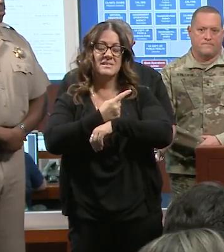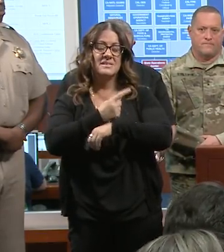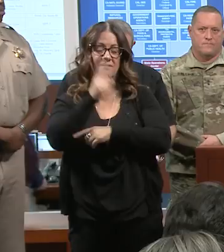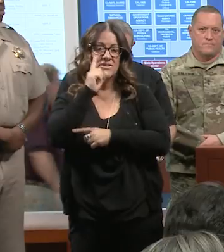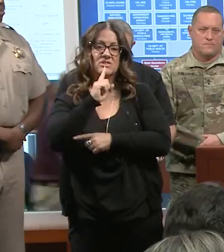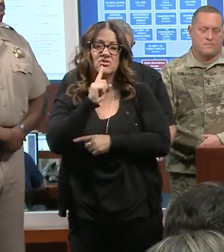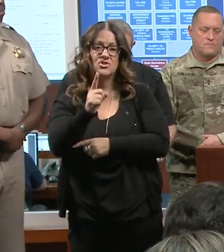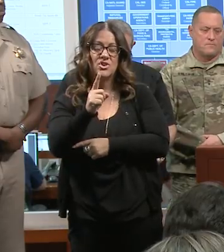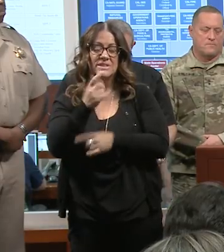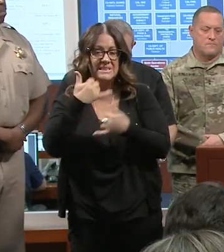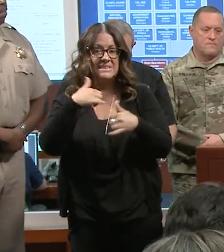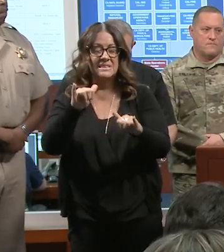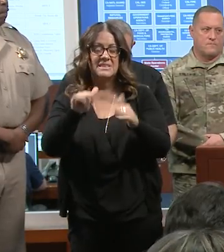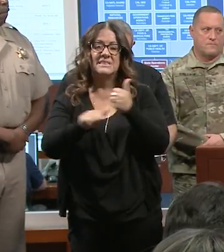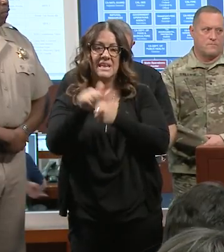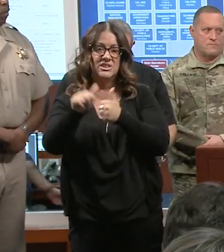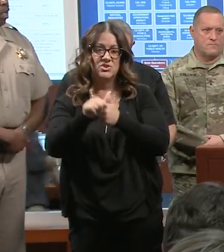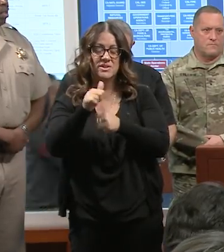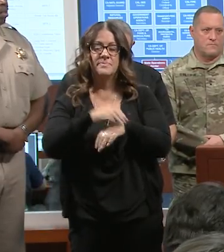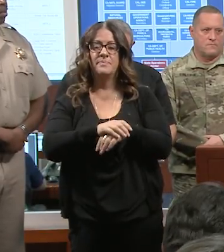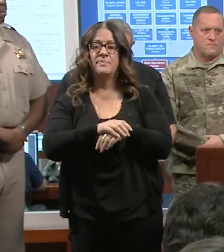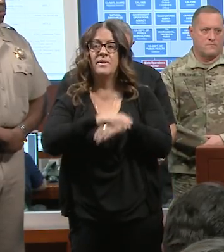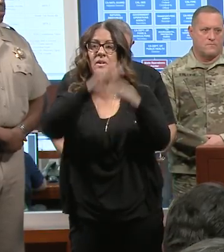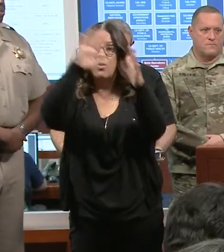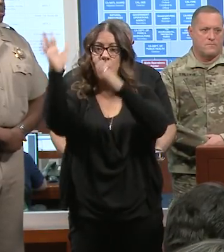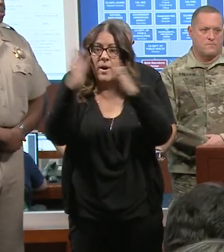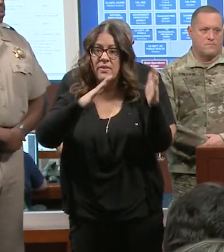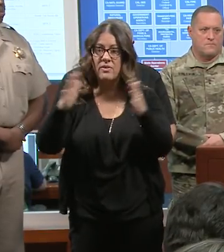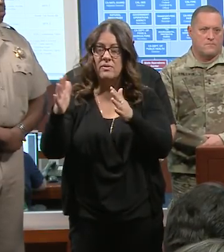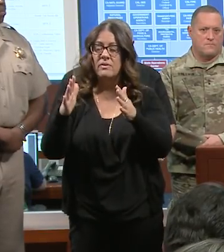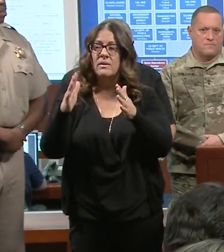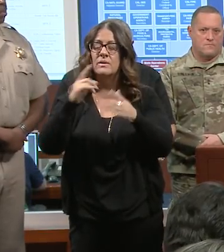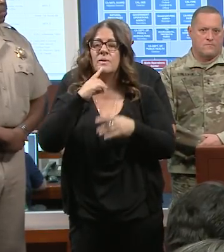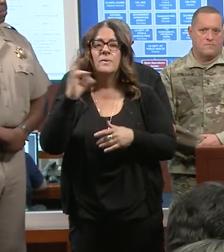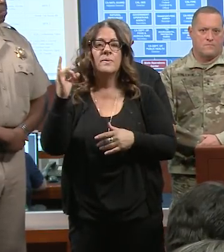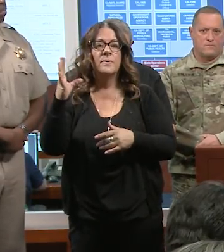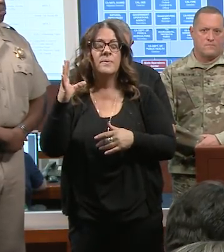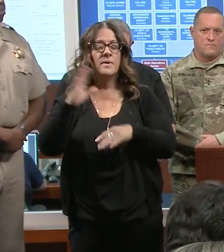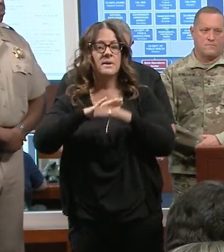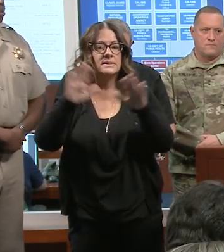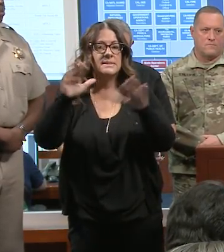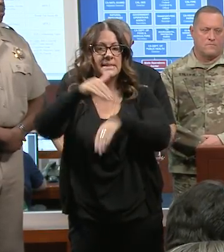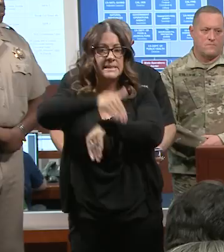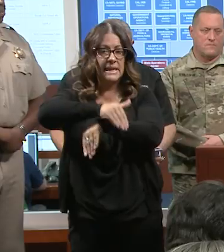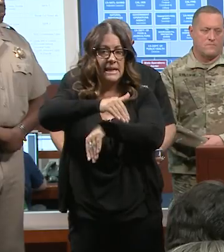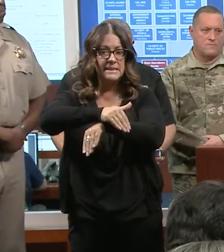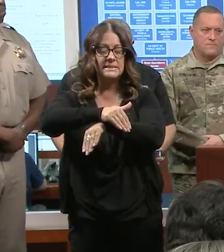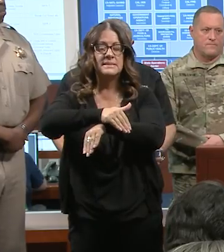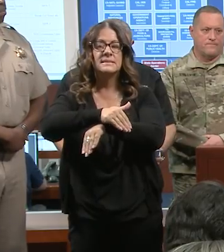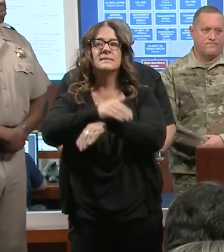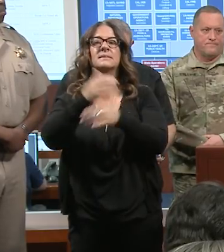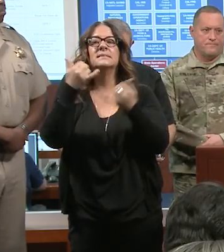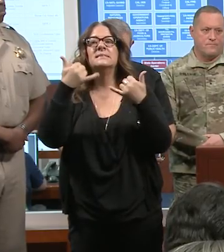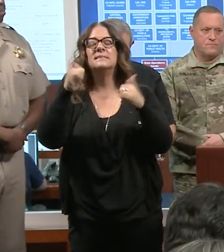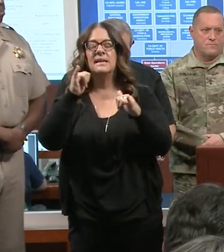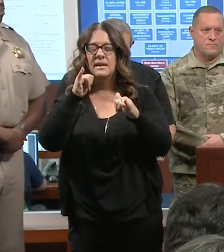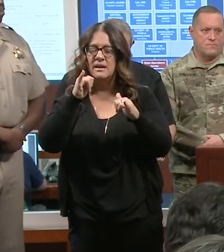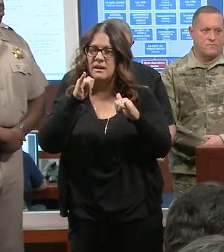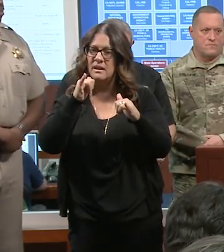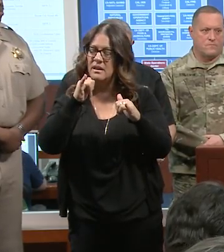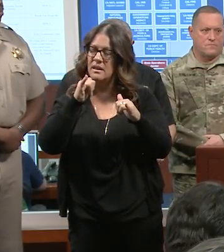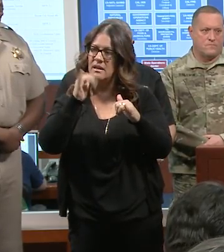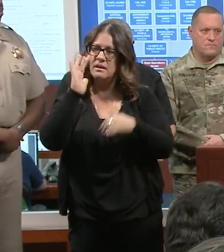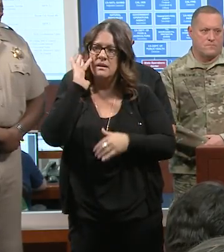for a great number of days to come. The weather conditions that surfaced Sunday evening continue to plague the